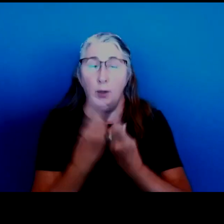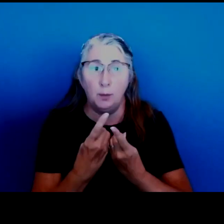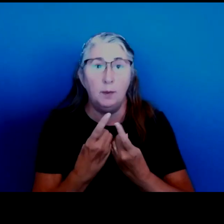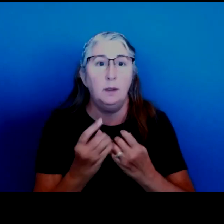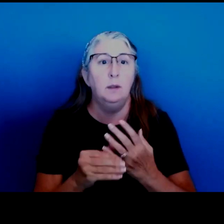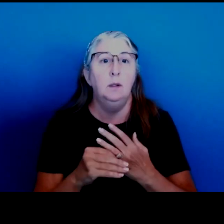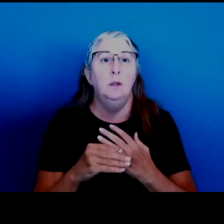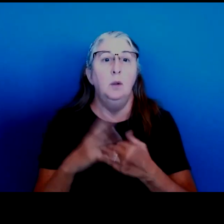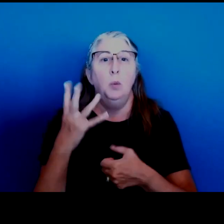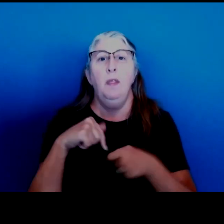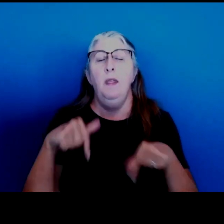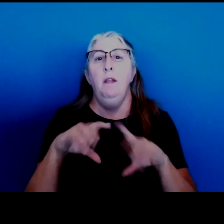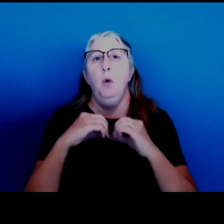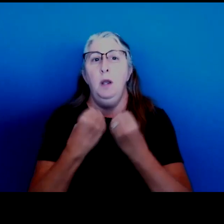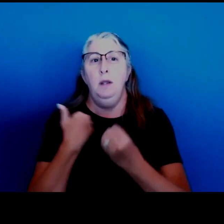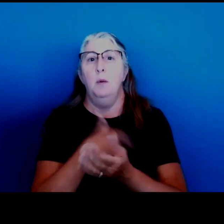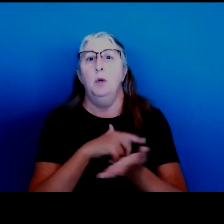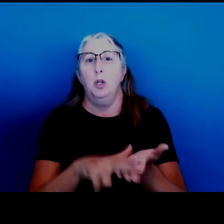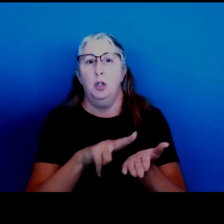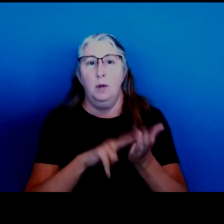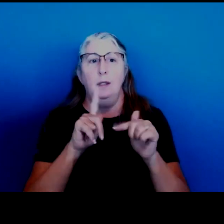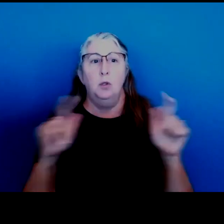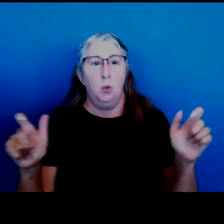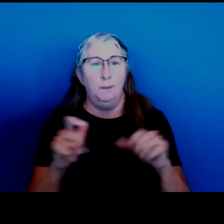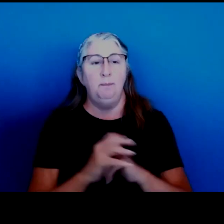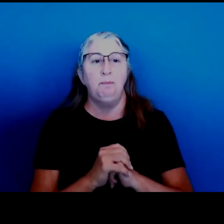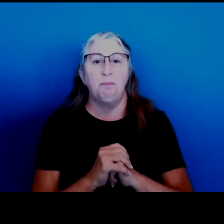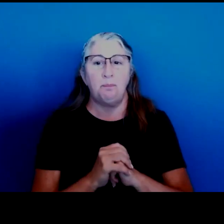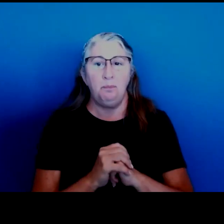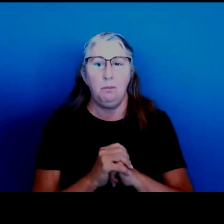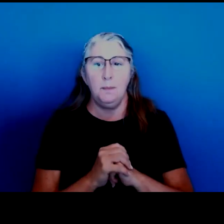the organizations with which we contract, and so on.